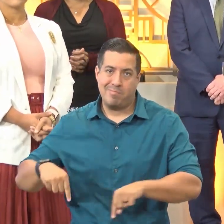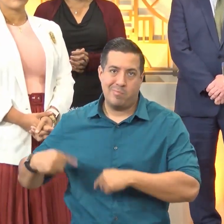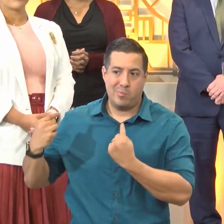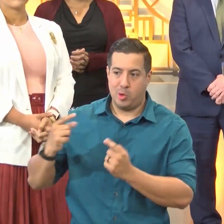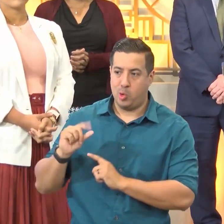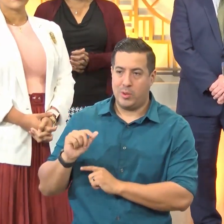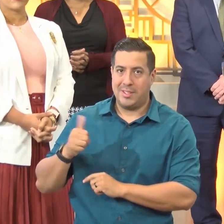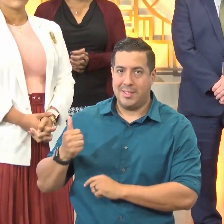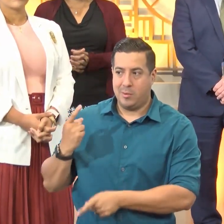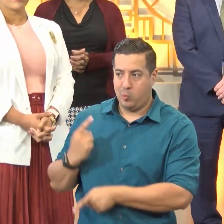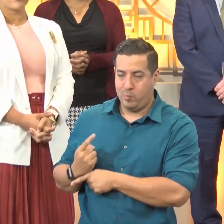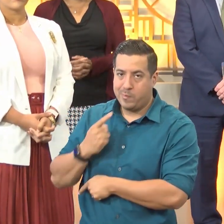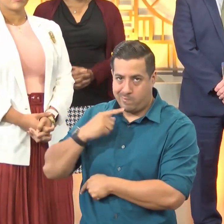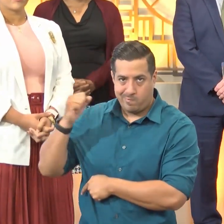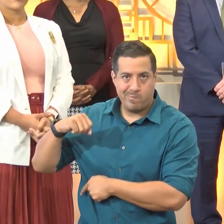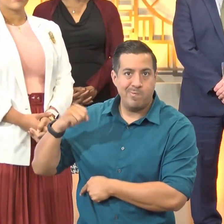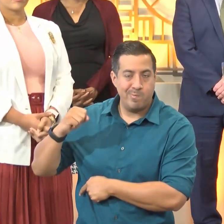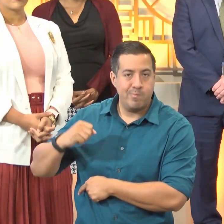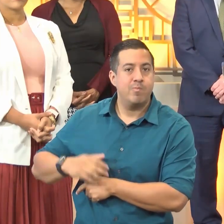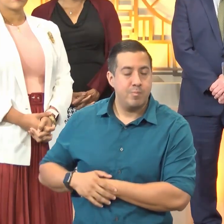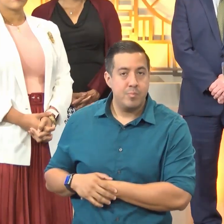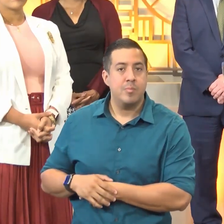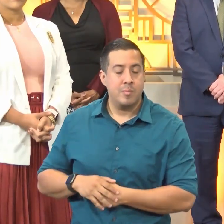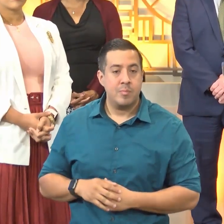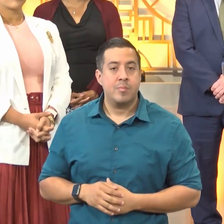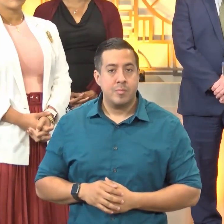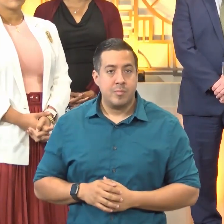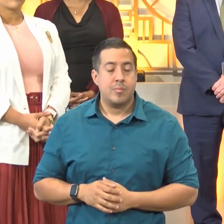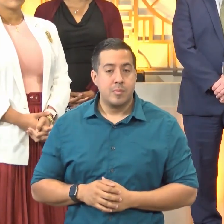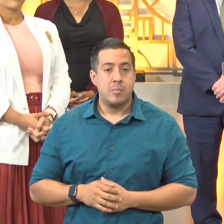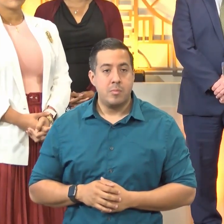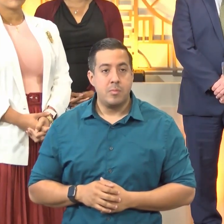2010. So it was finally